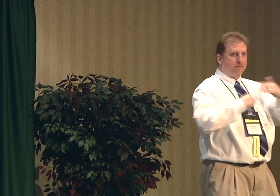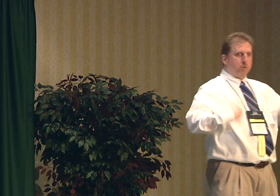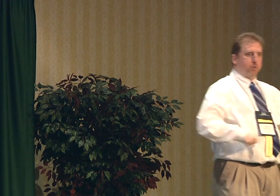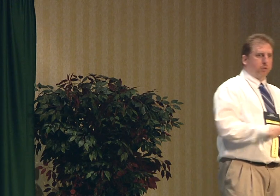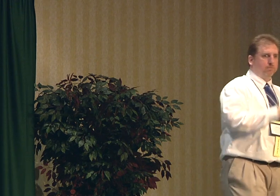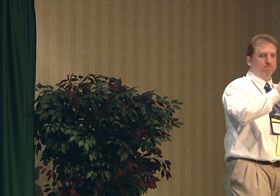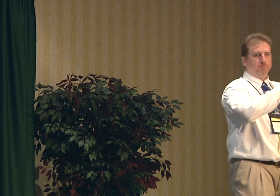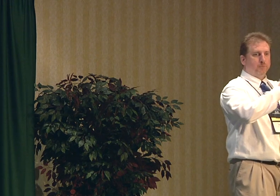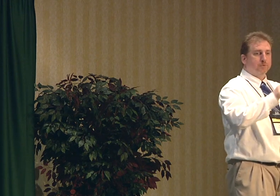reasonable to expect.